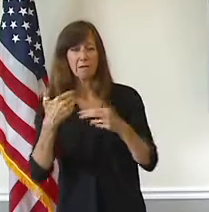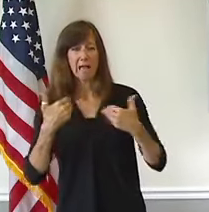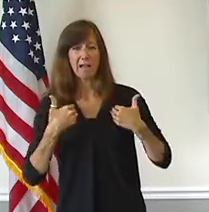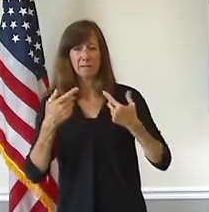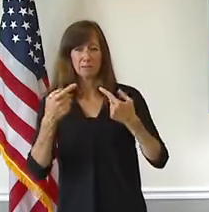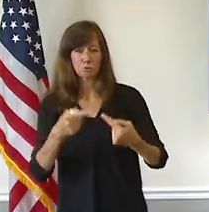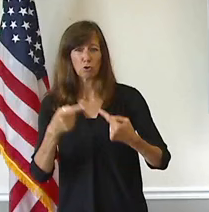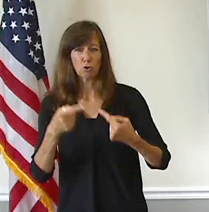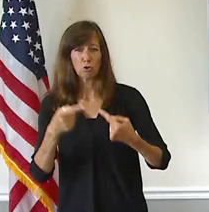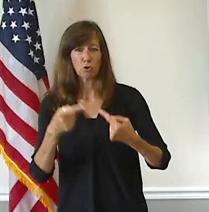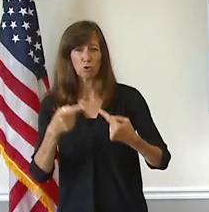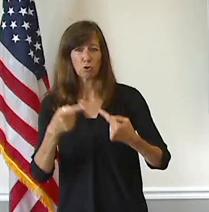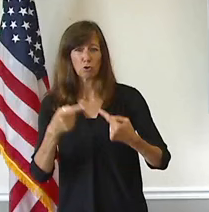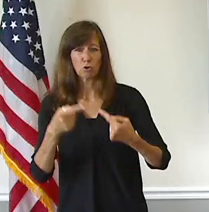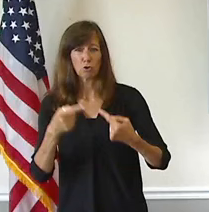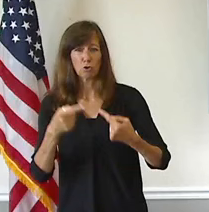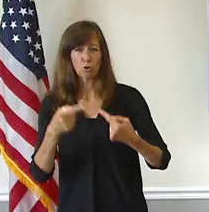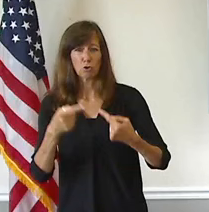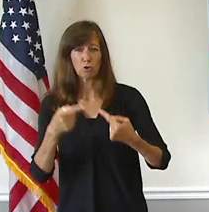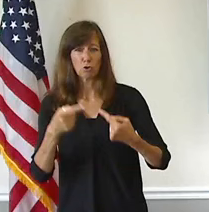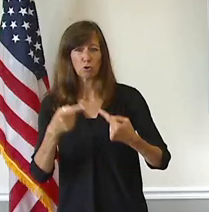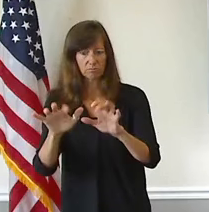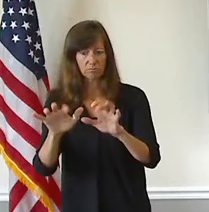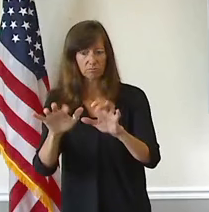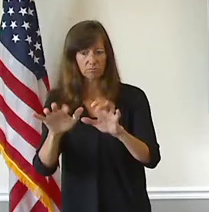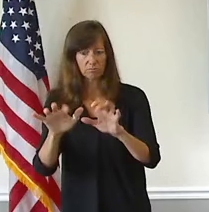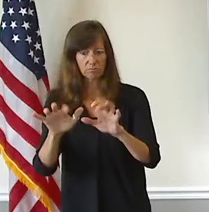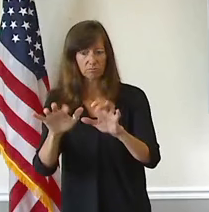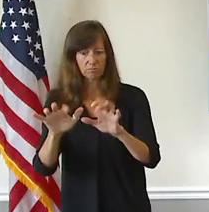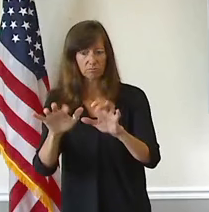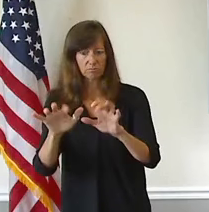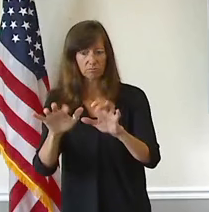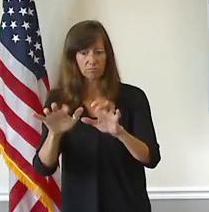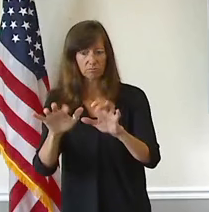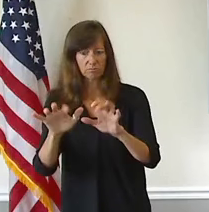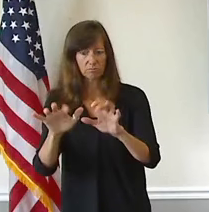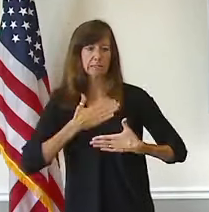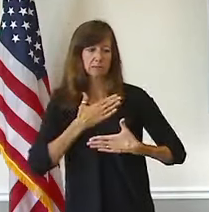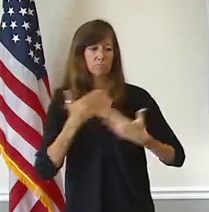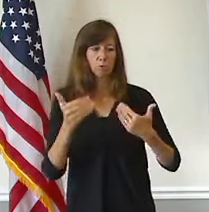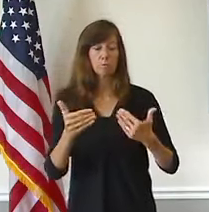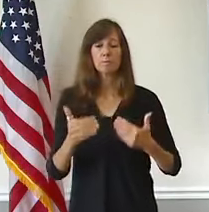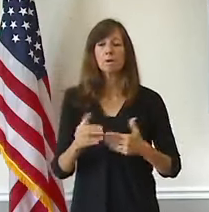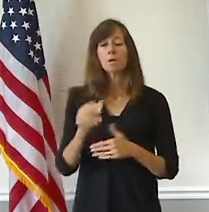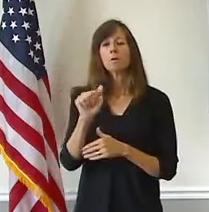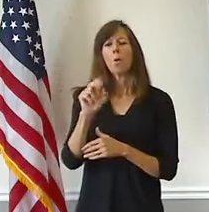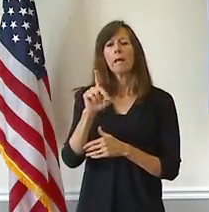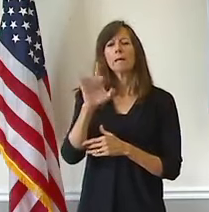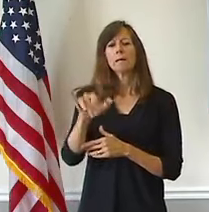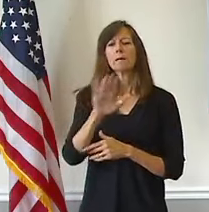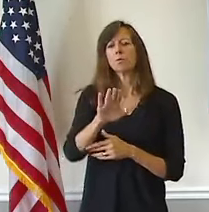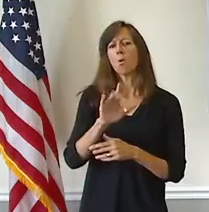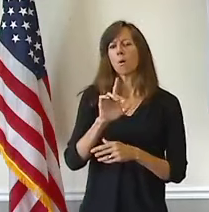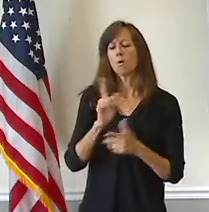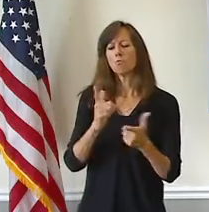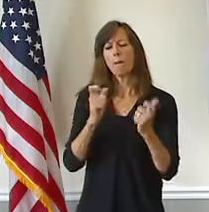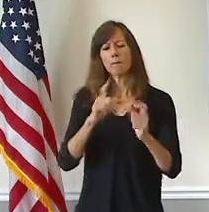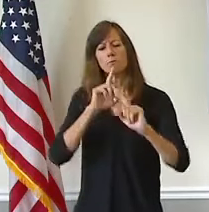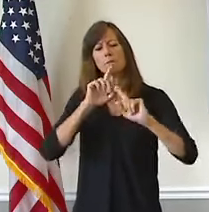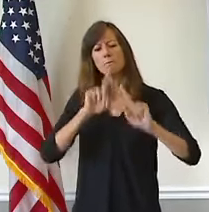that I'd have to tell you to do that. We'll try to address it. Andy, so what is the rapid response team that you are helping to